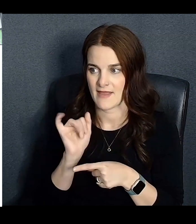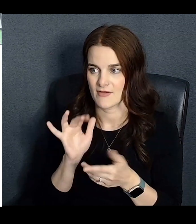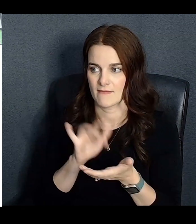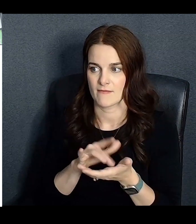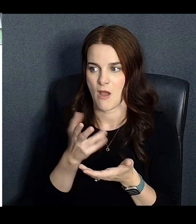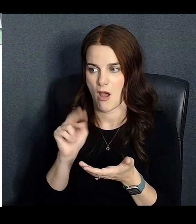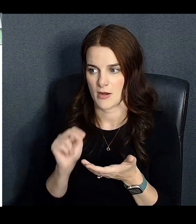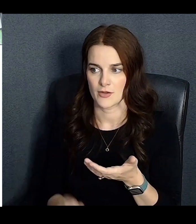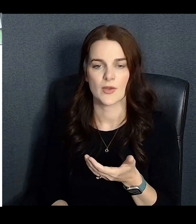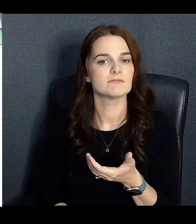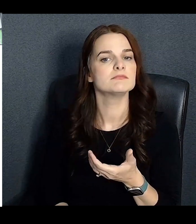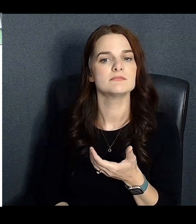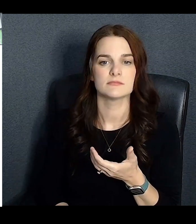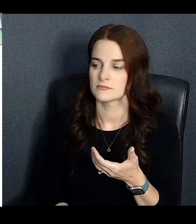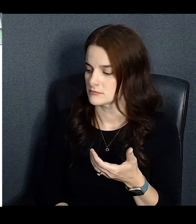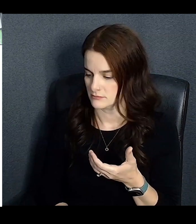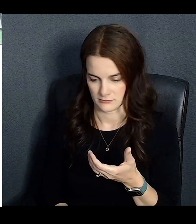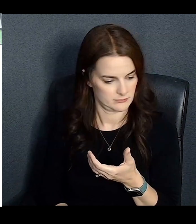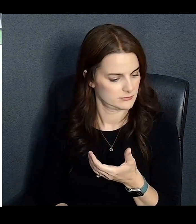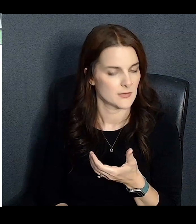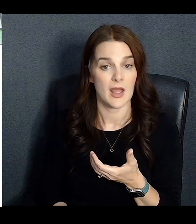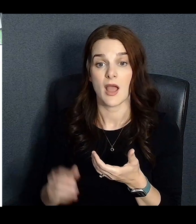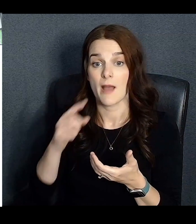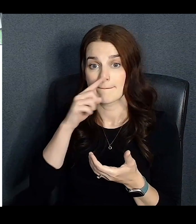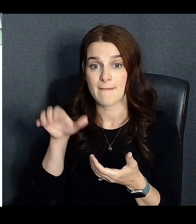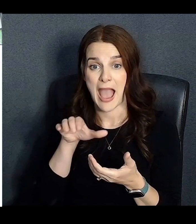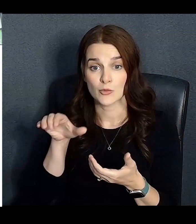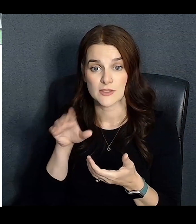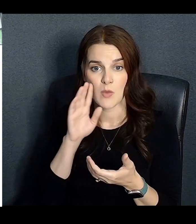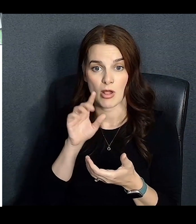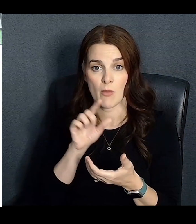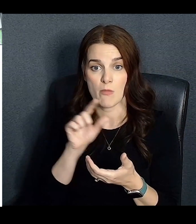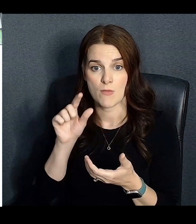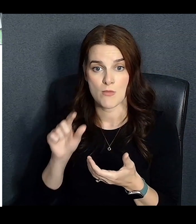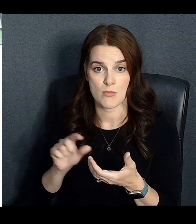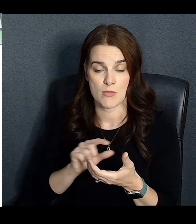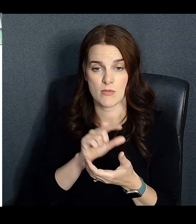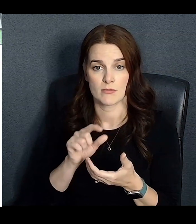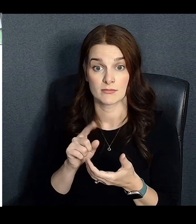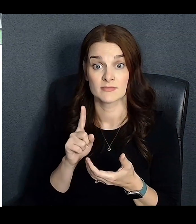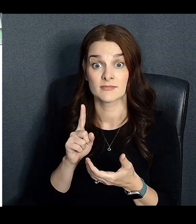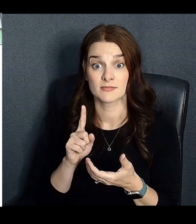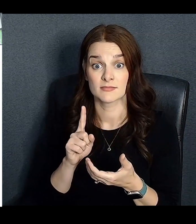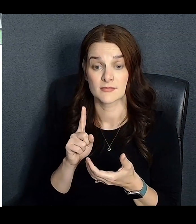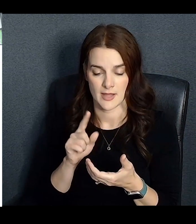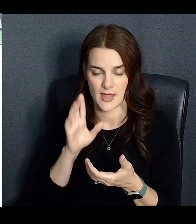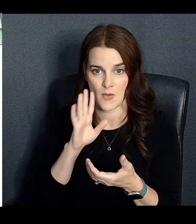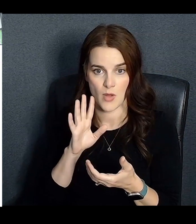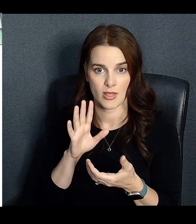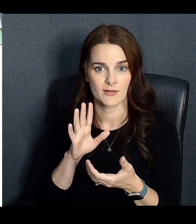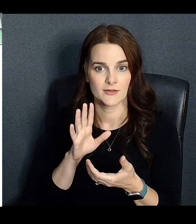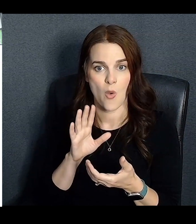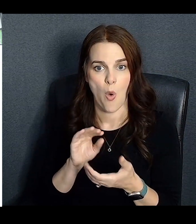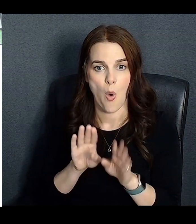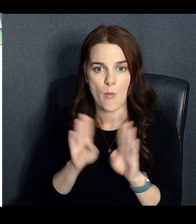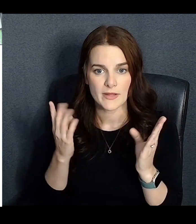it. So if you turn this on, you can move a mouse around your screen and then raise your eyebrows or smile or open your mouth